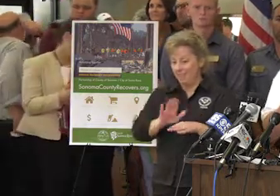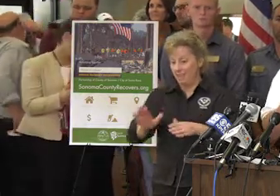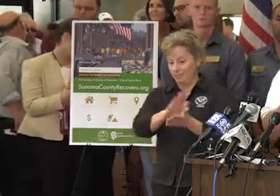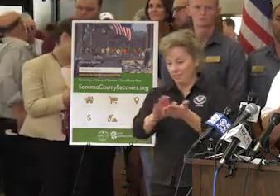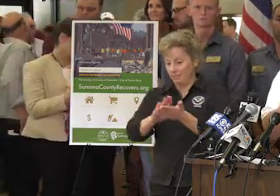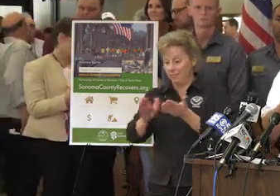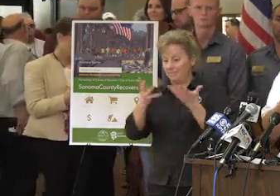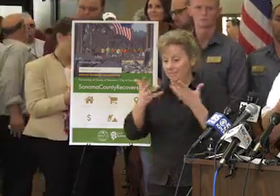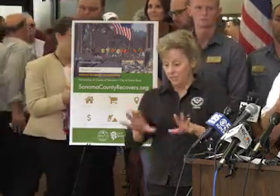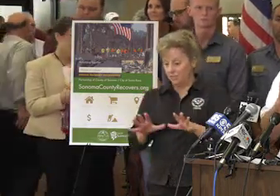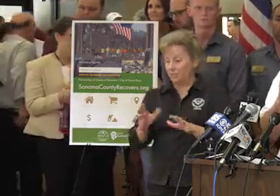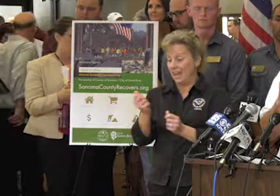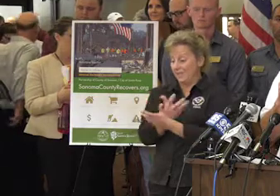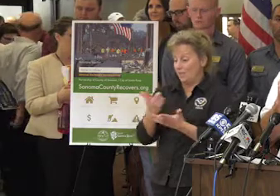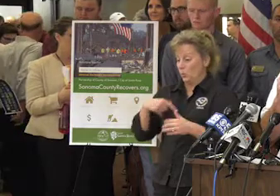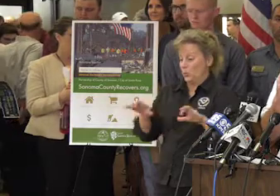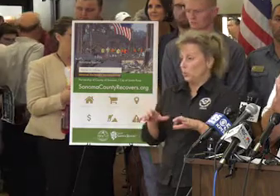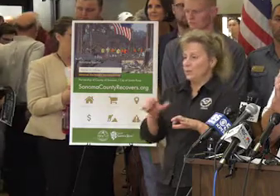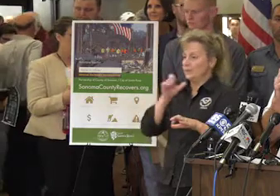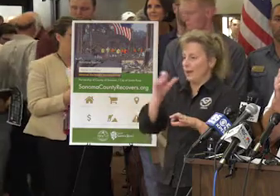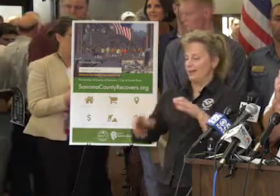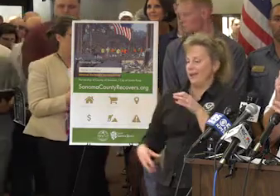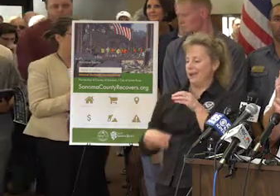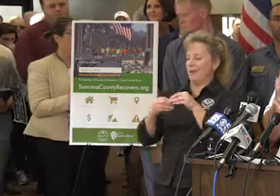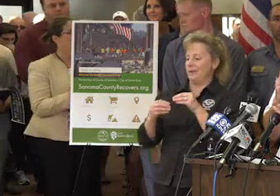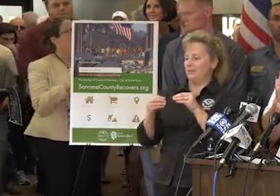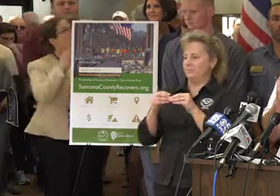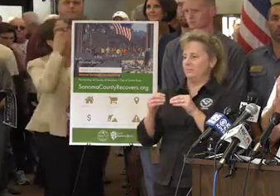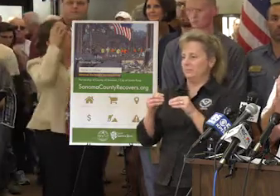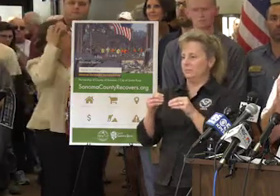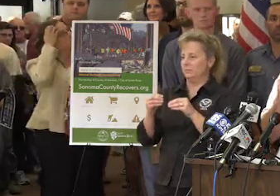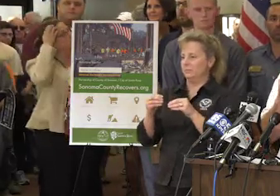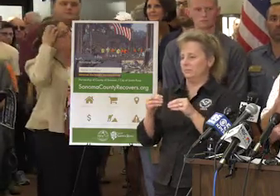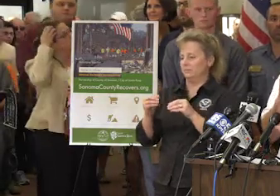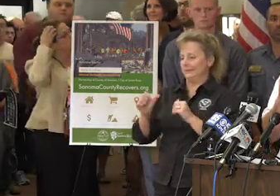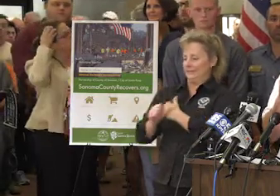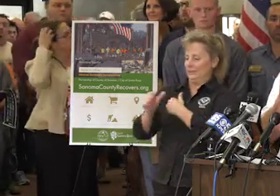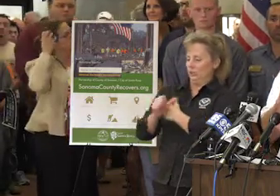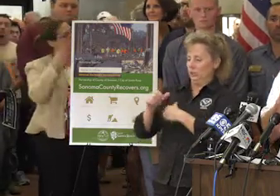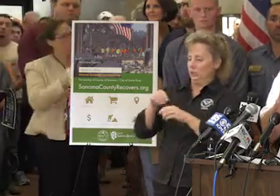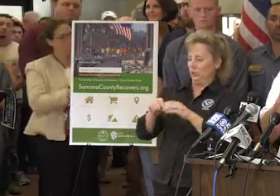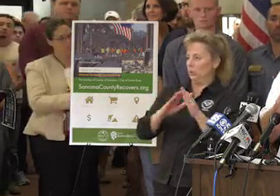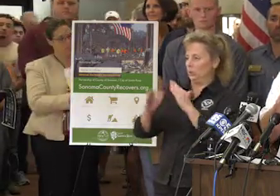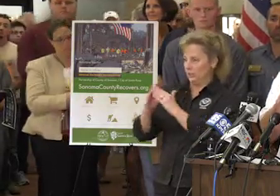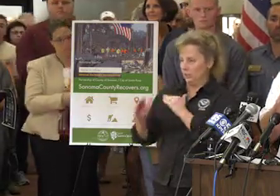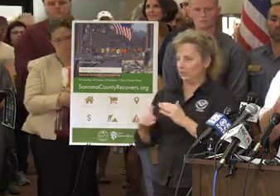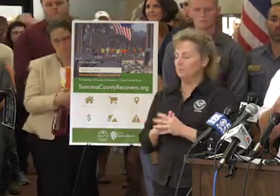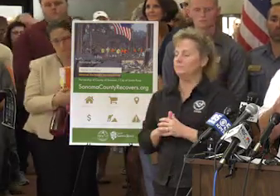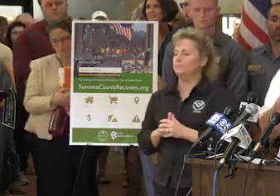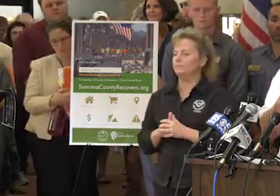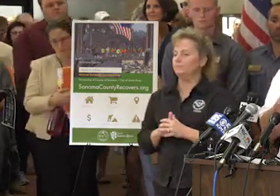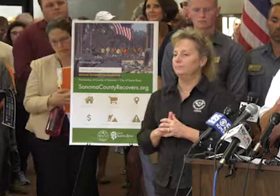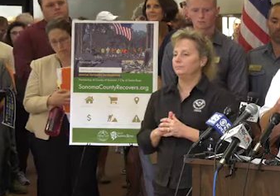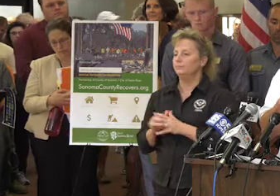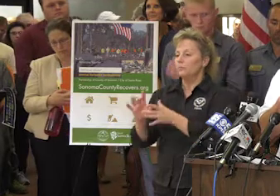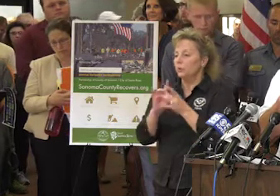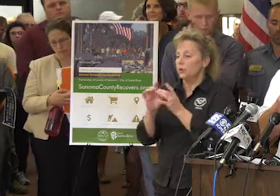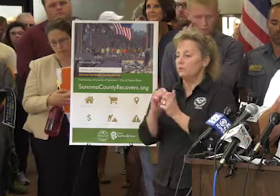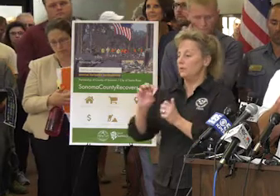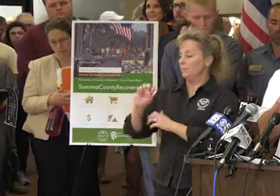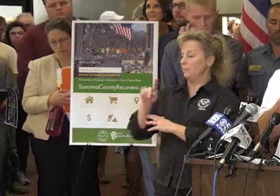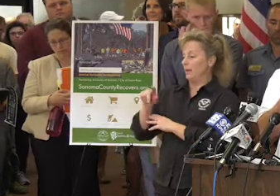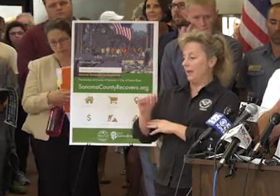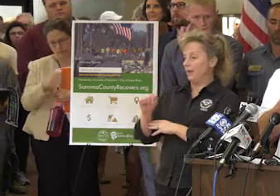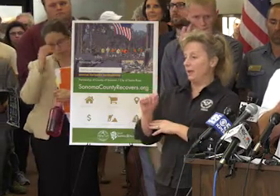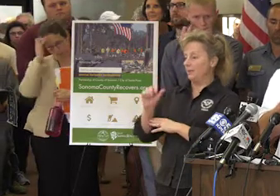that anything that we do is not putting anybody else in the community in jeopardy health-wise. So we will have coordination with EPA